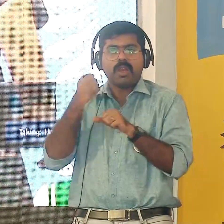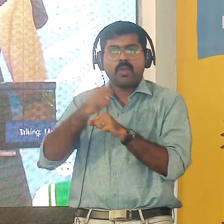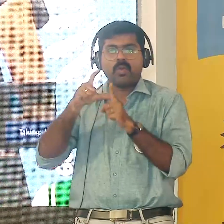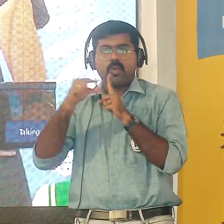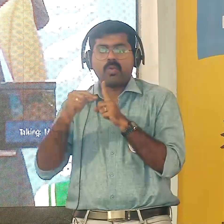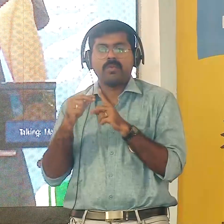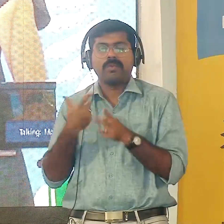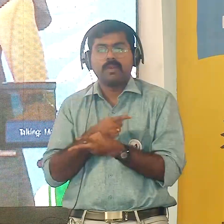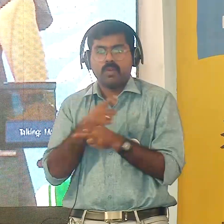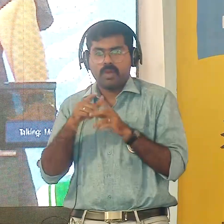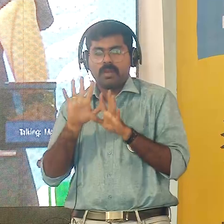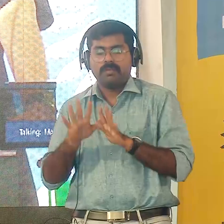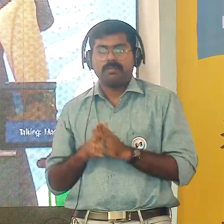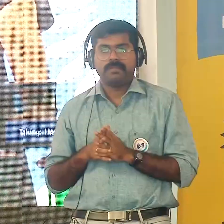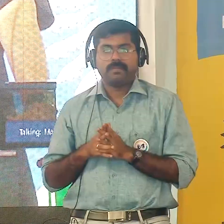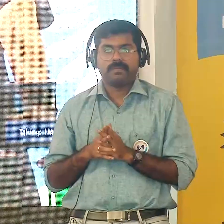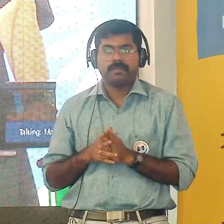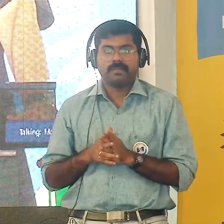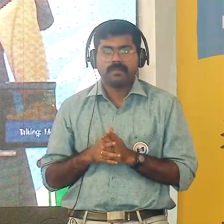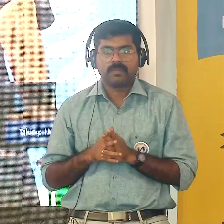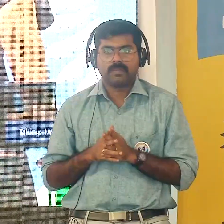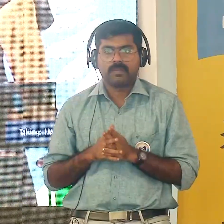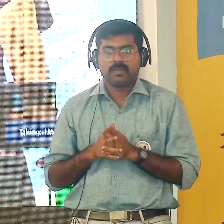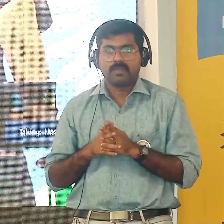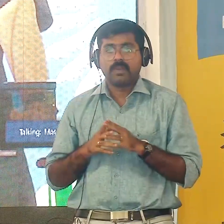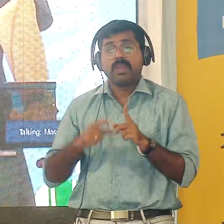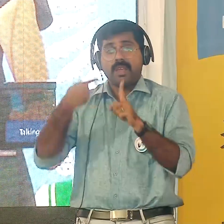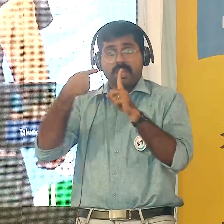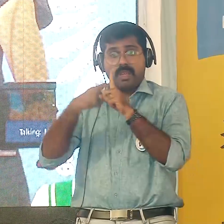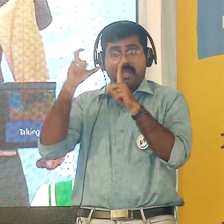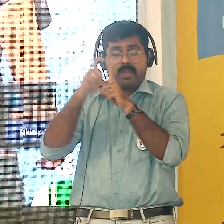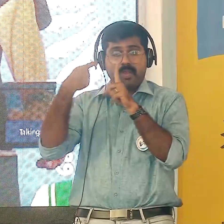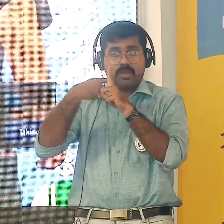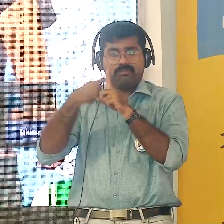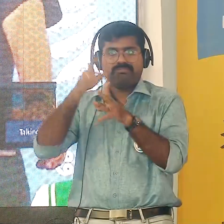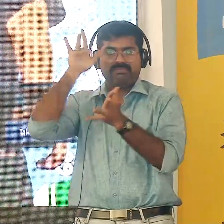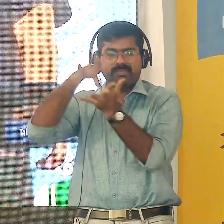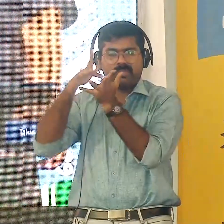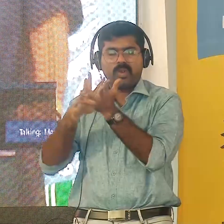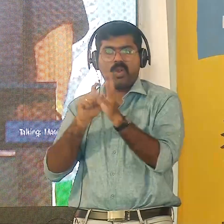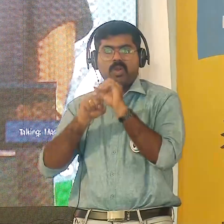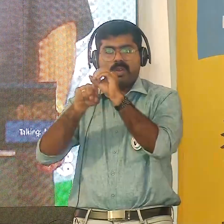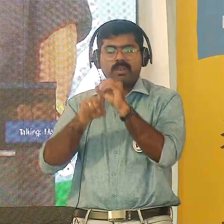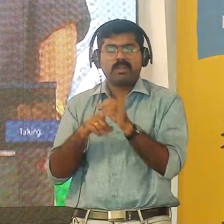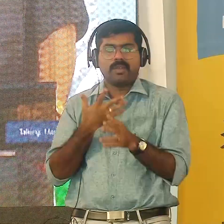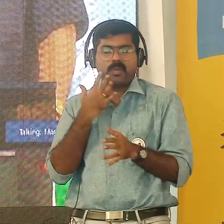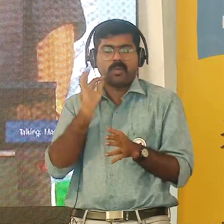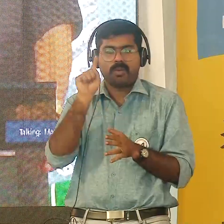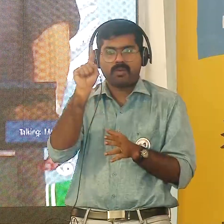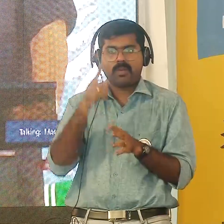directed. I want to also revisit the question on Kasaragod. See, one thing is that